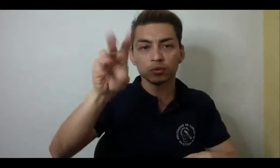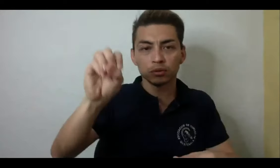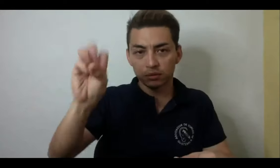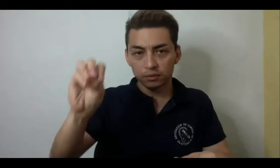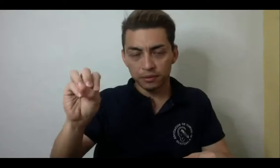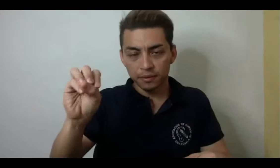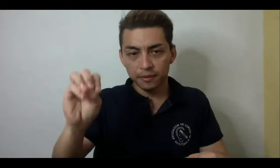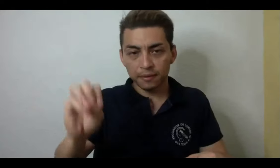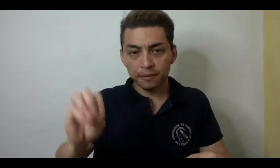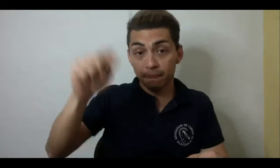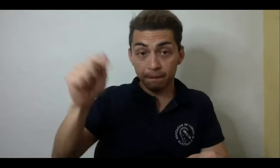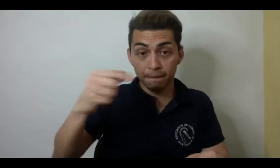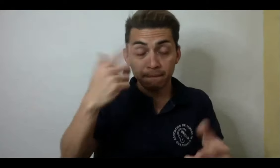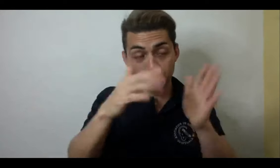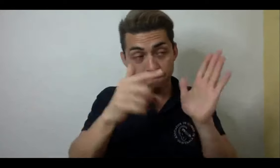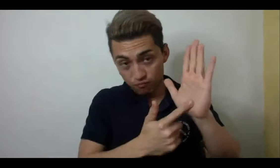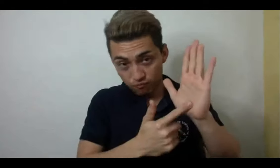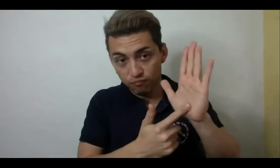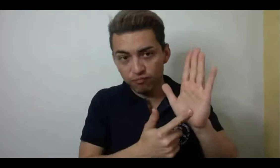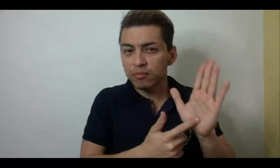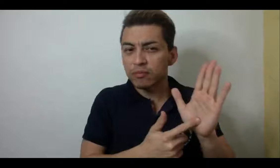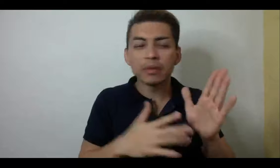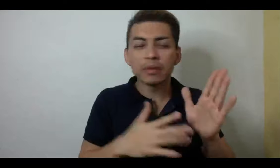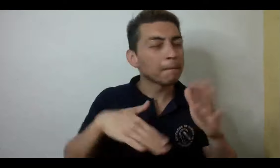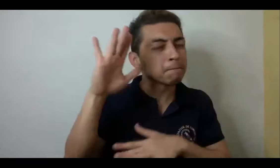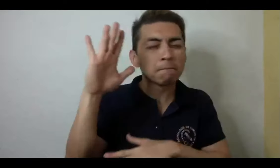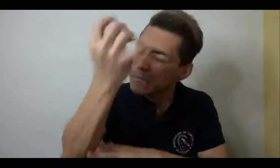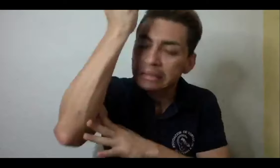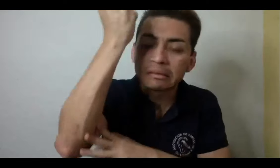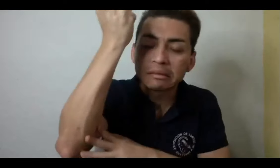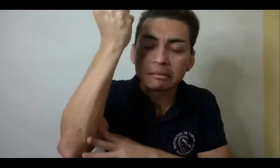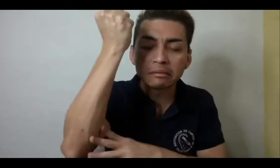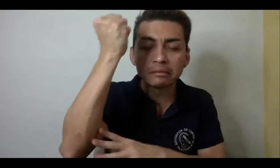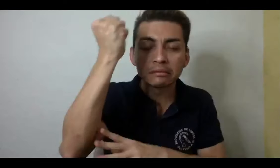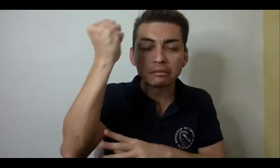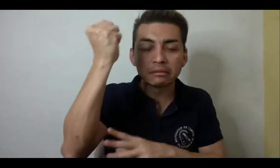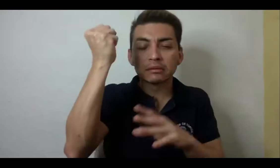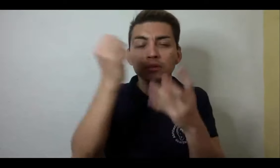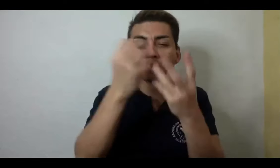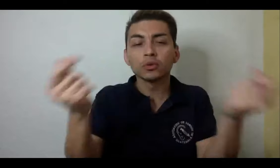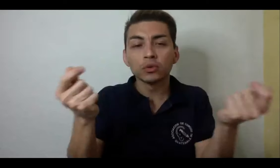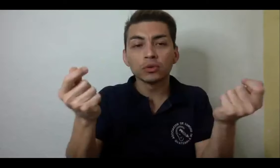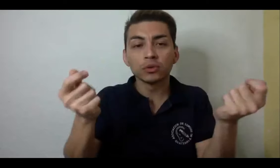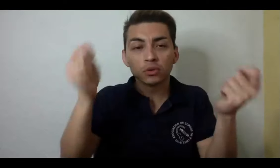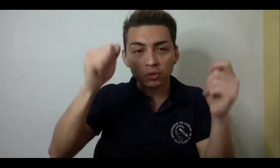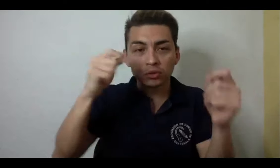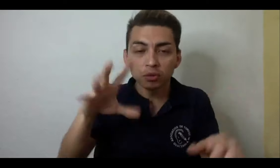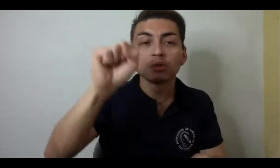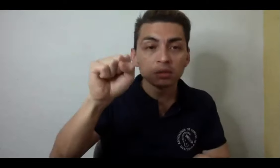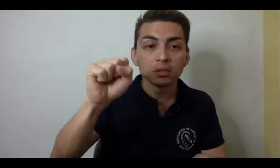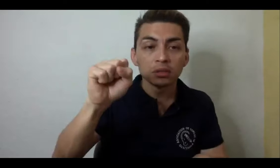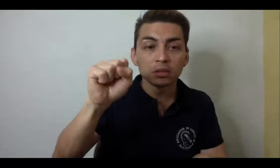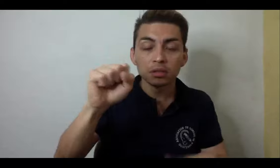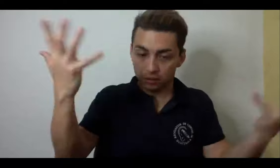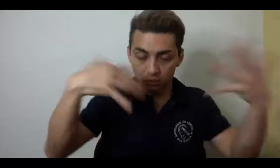report shows the most significant challenges and key solutions to achieve greater inclusion in education in